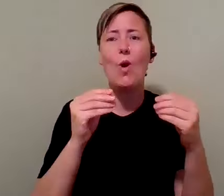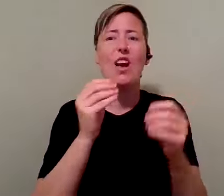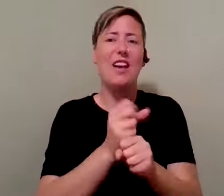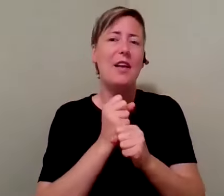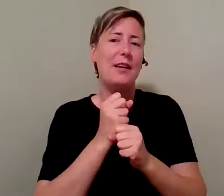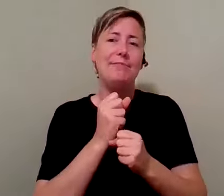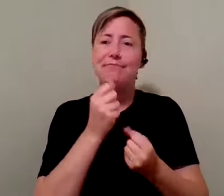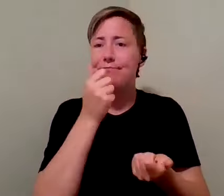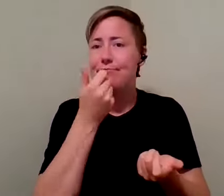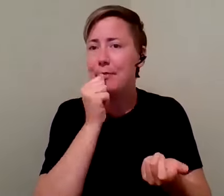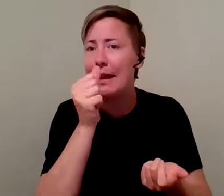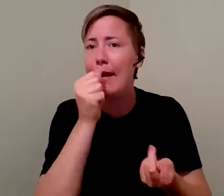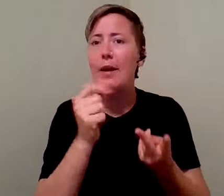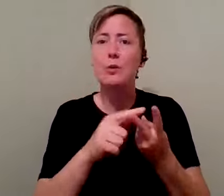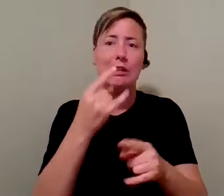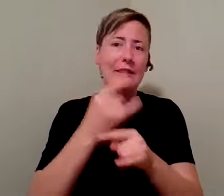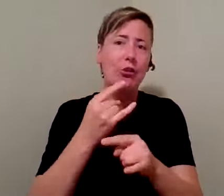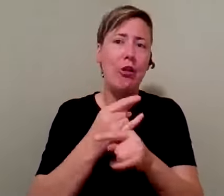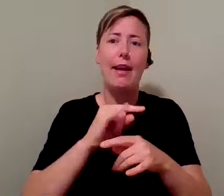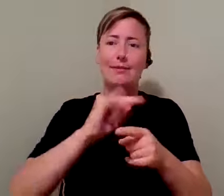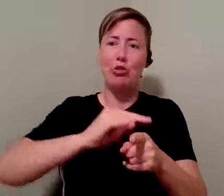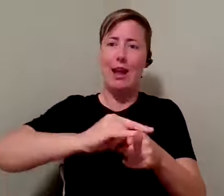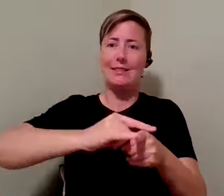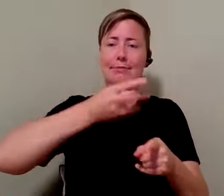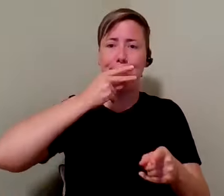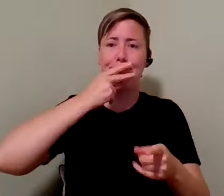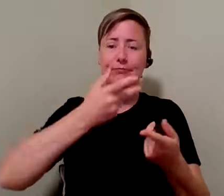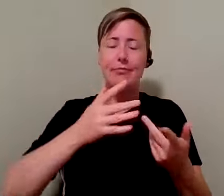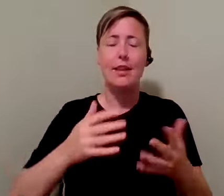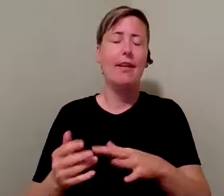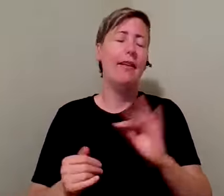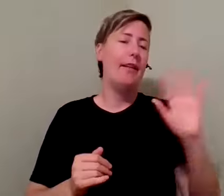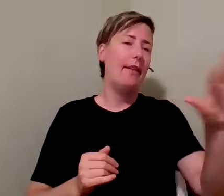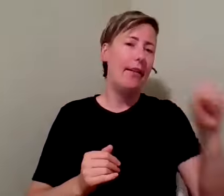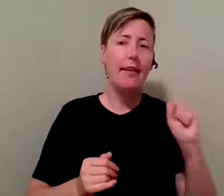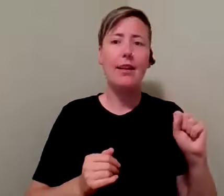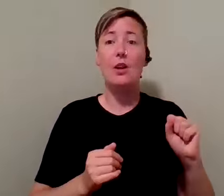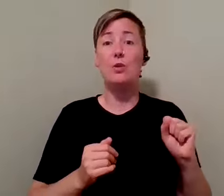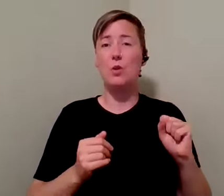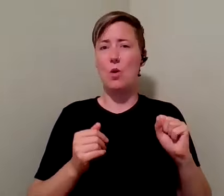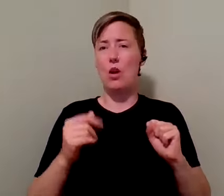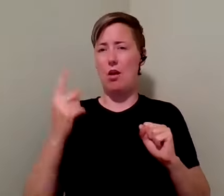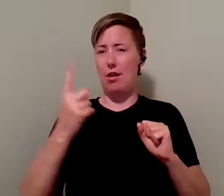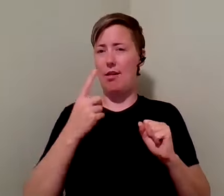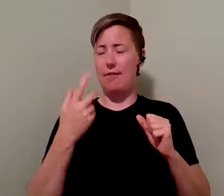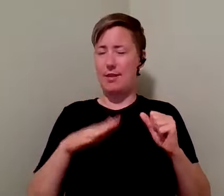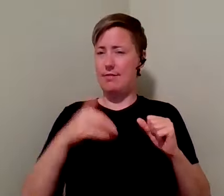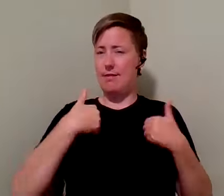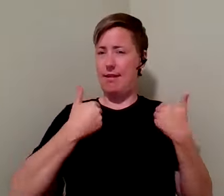that. And I quickly figured out that if I loitered at the store long enough, he would forget